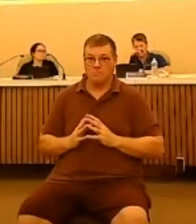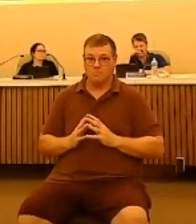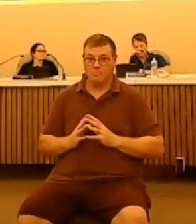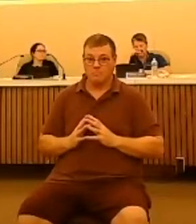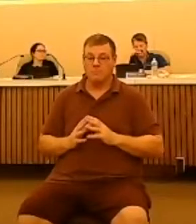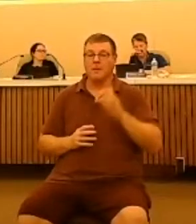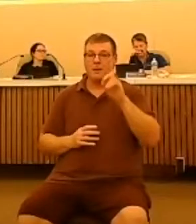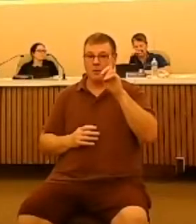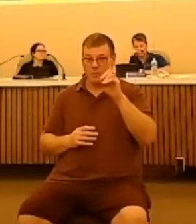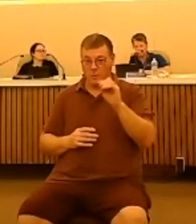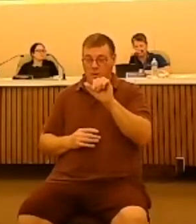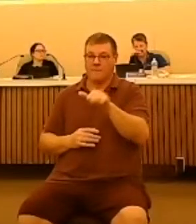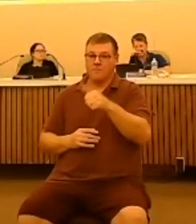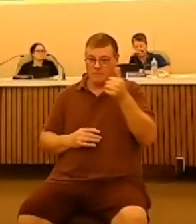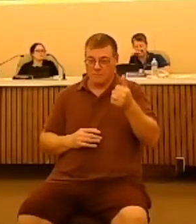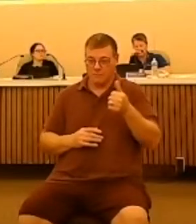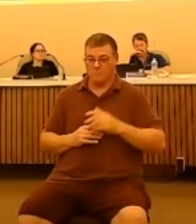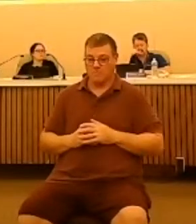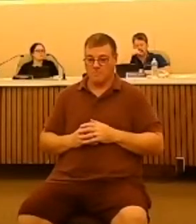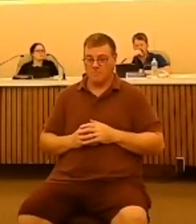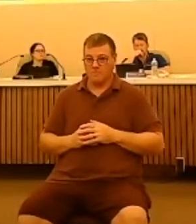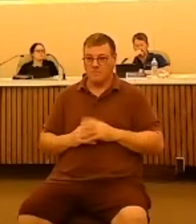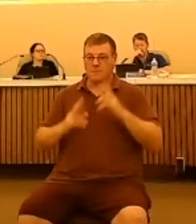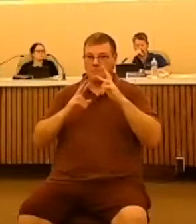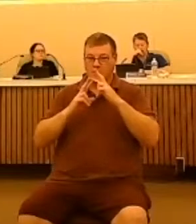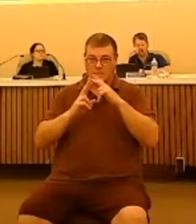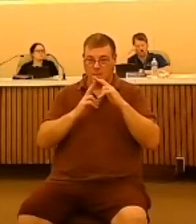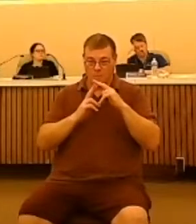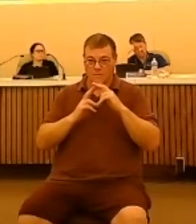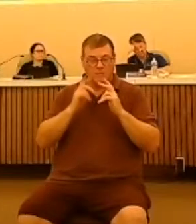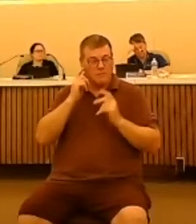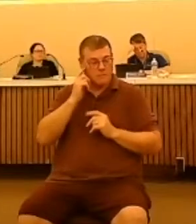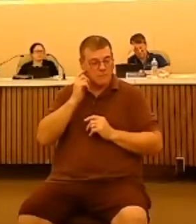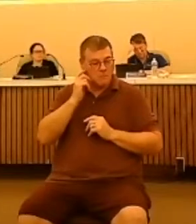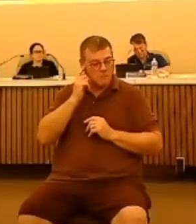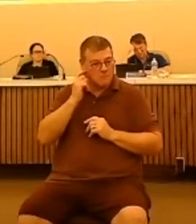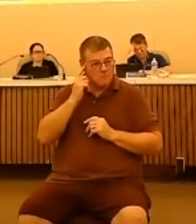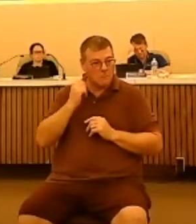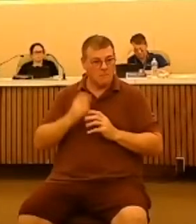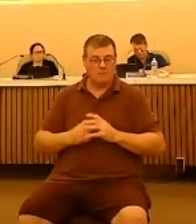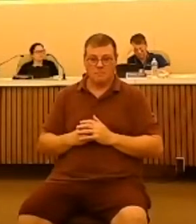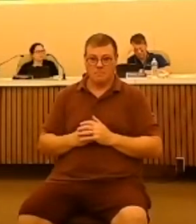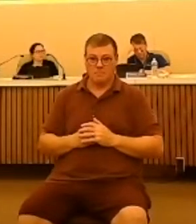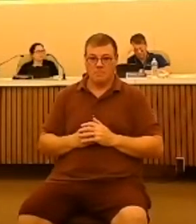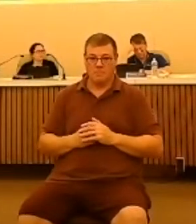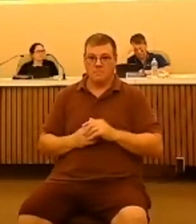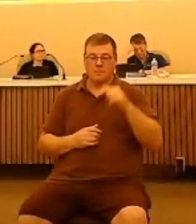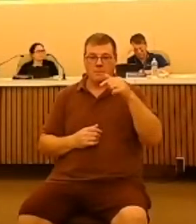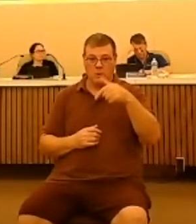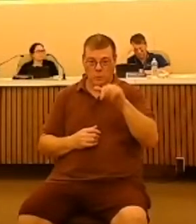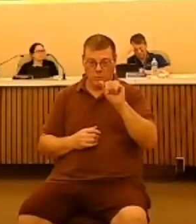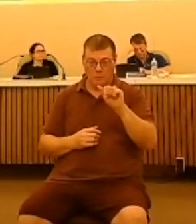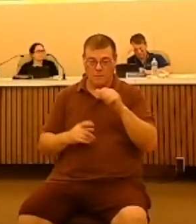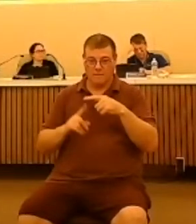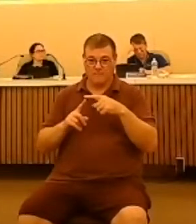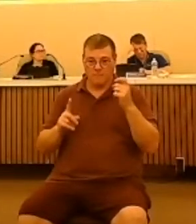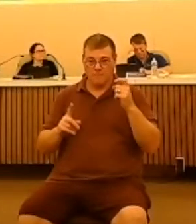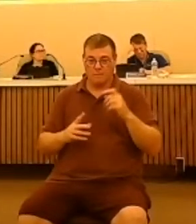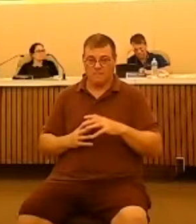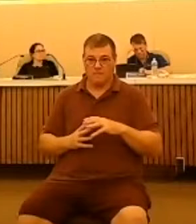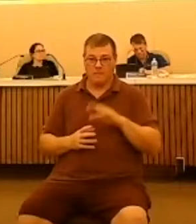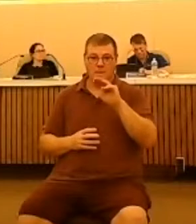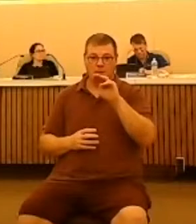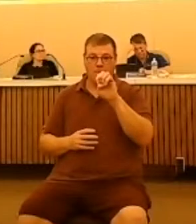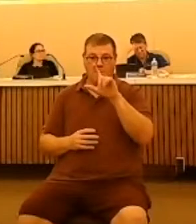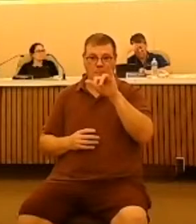I do have another, well, I have a couple things, but I do have another Q&A from Melissa